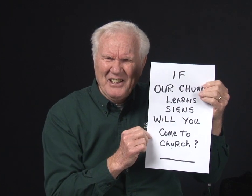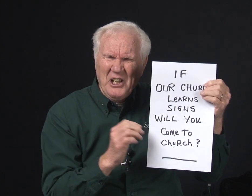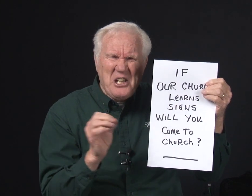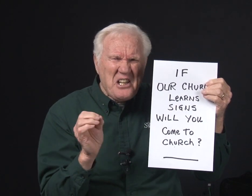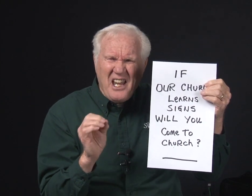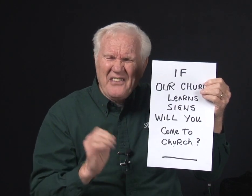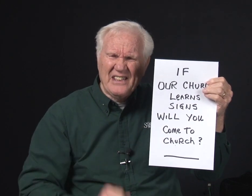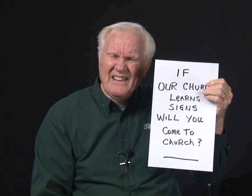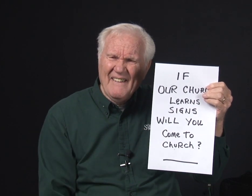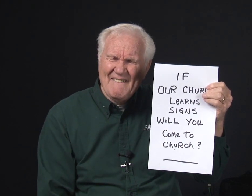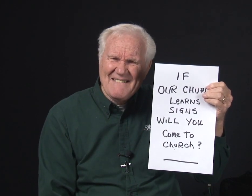Nothing.